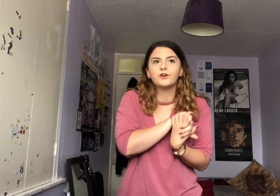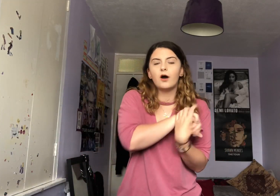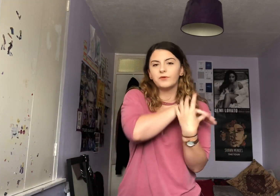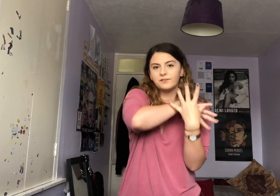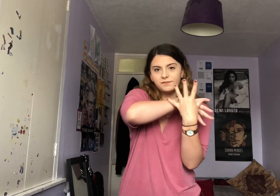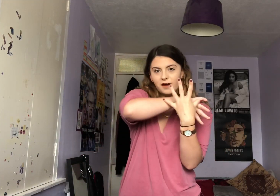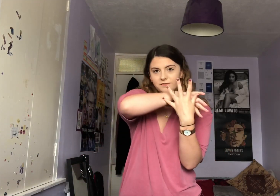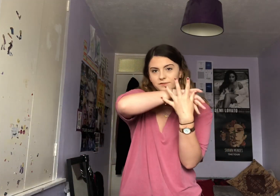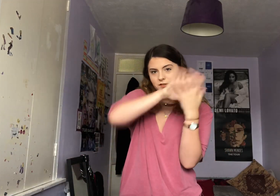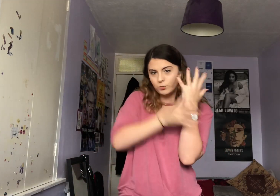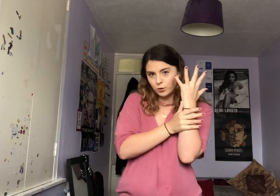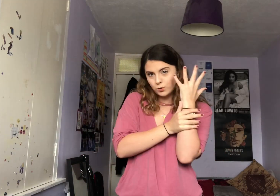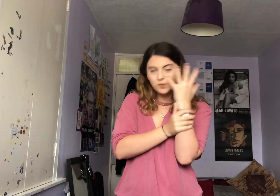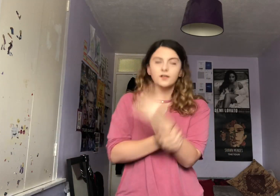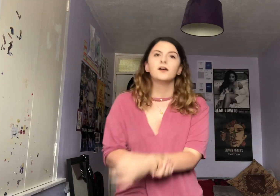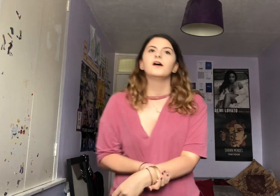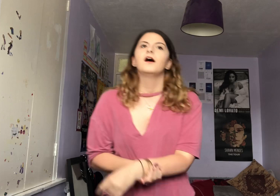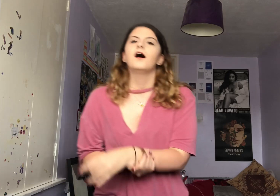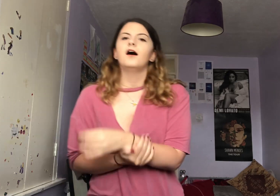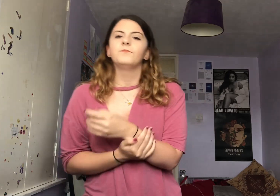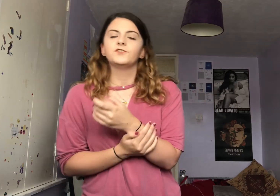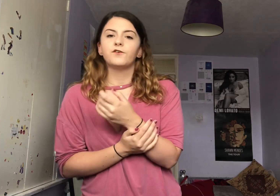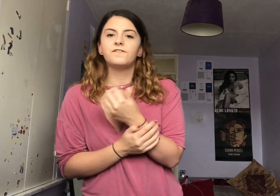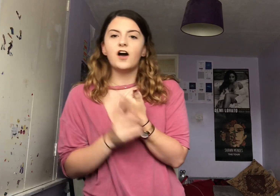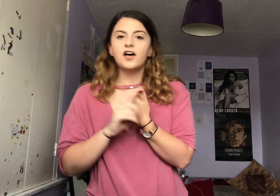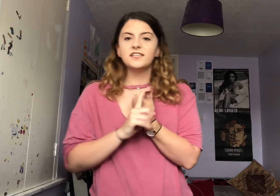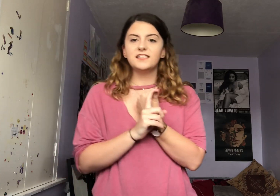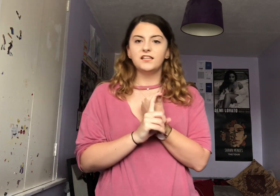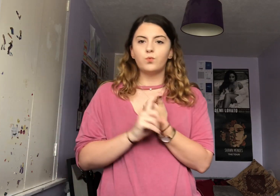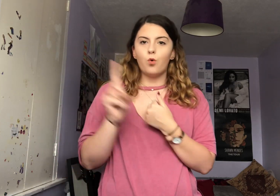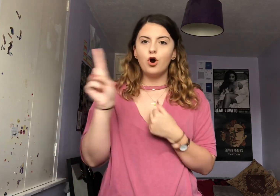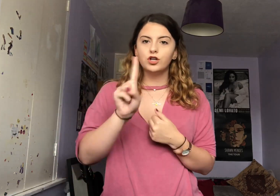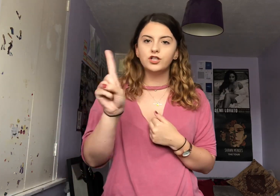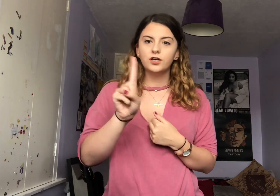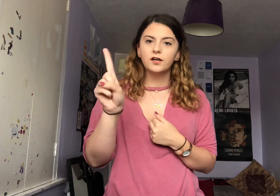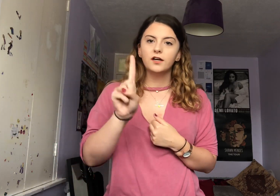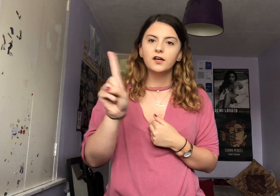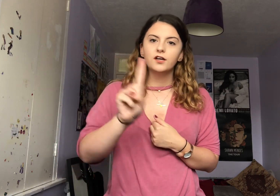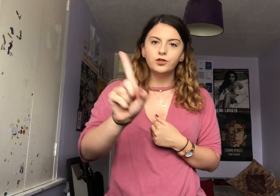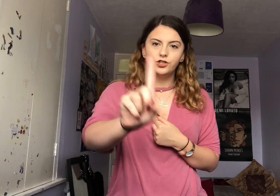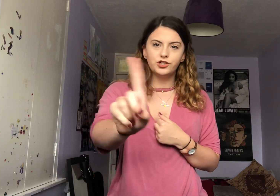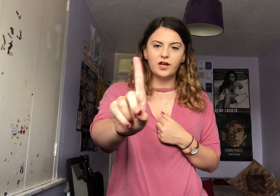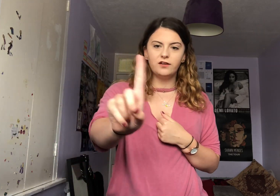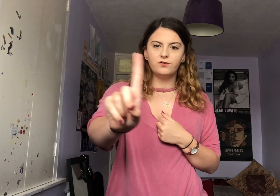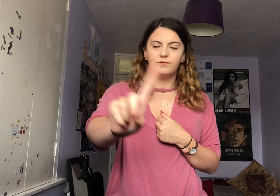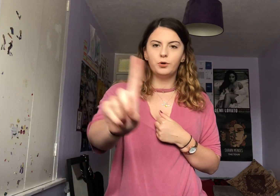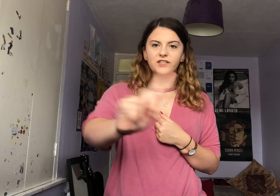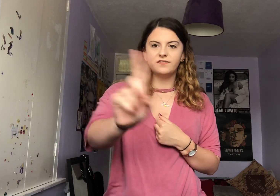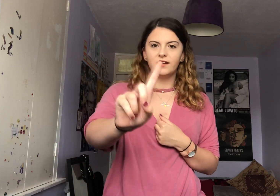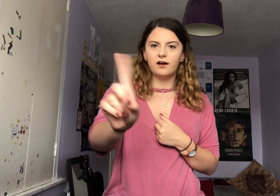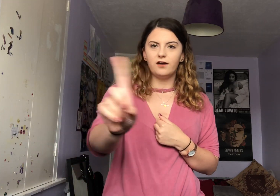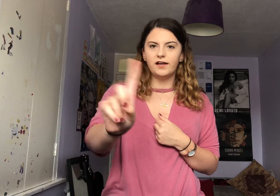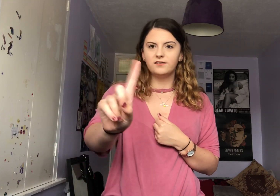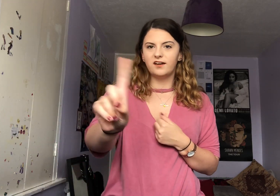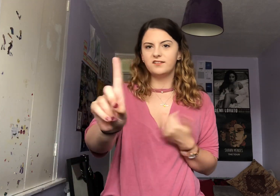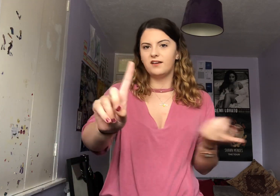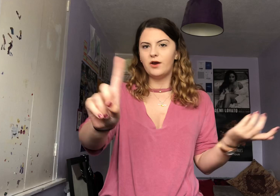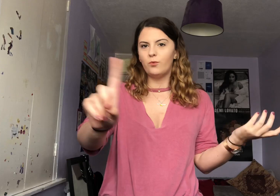start with the 5 W's. So first is what. You just shake your pointer finger like side to side,